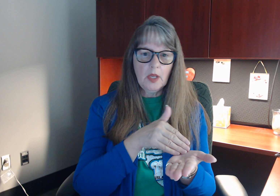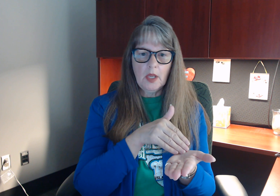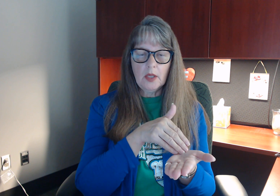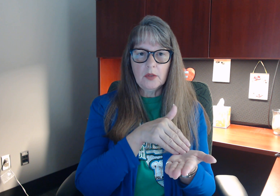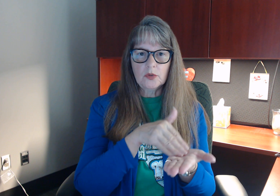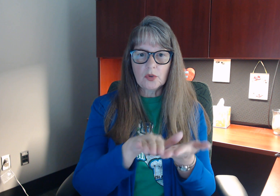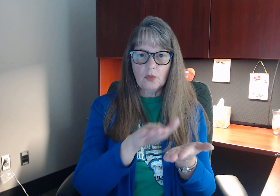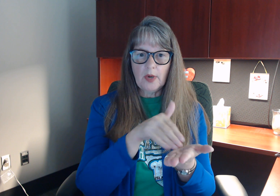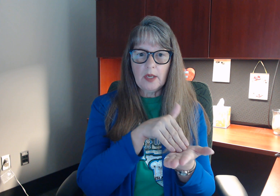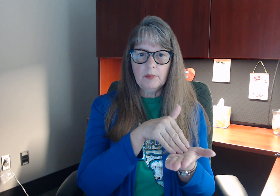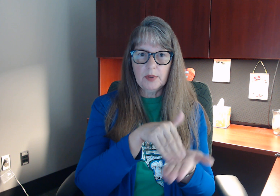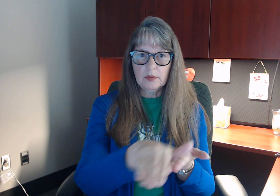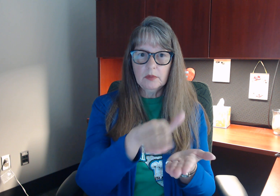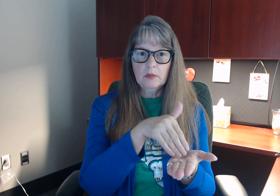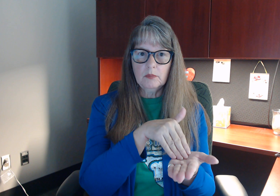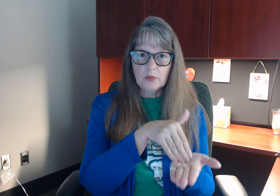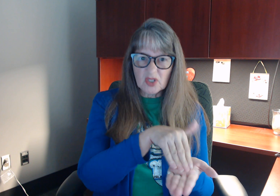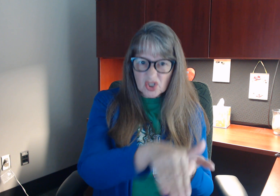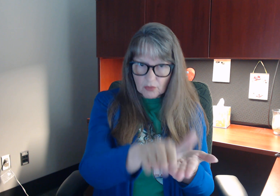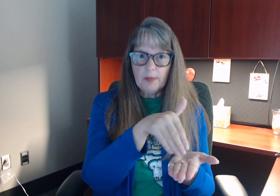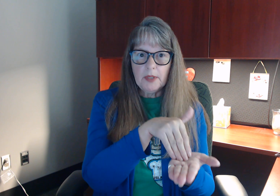And scrape it.